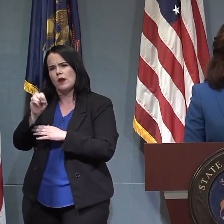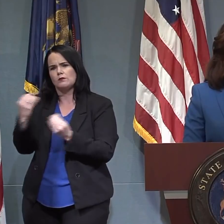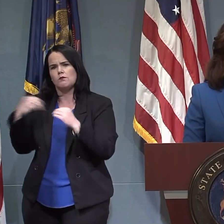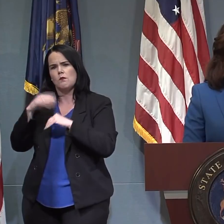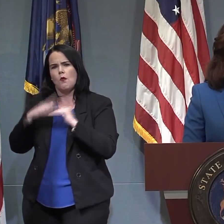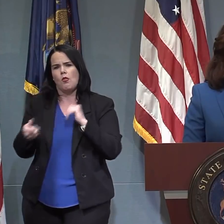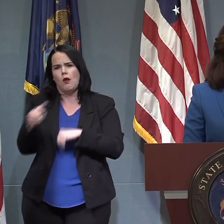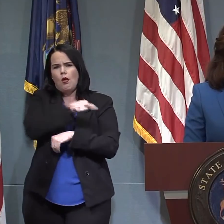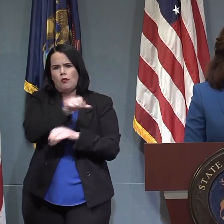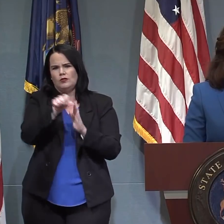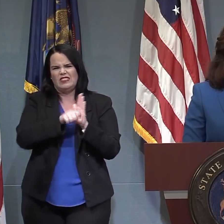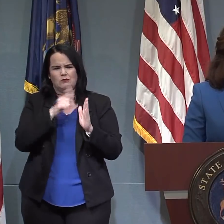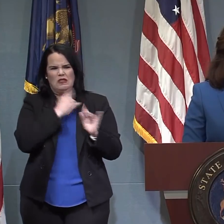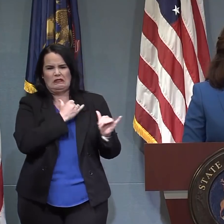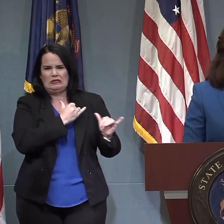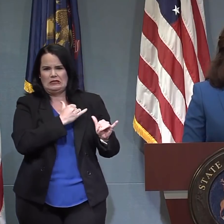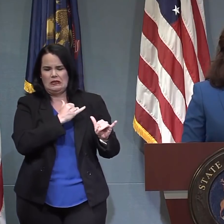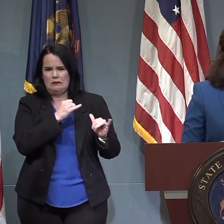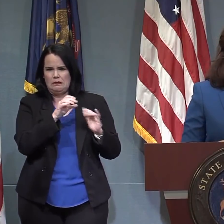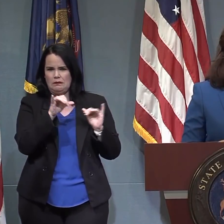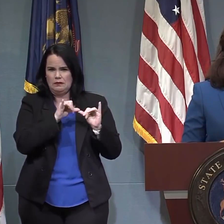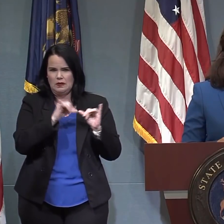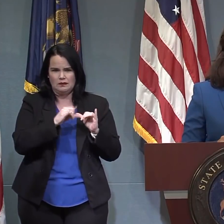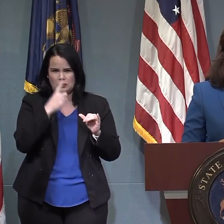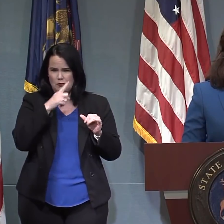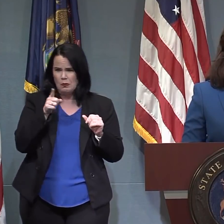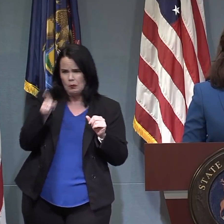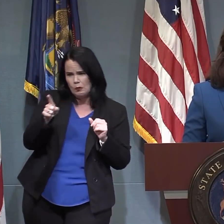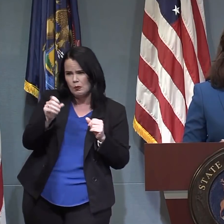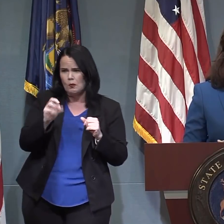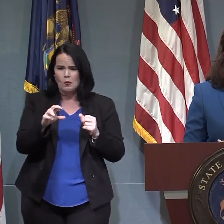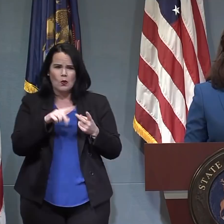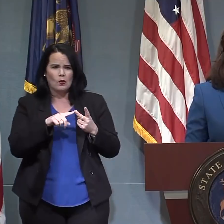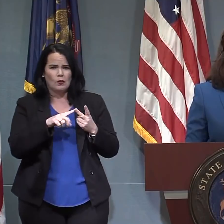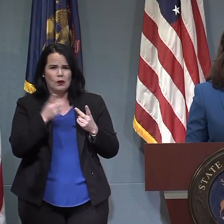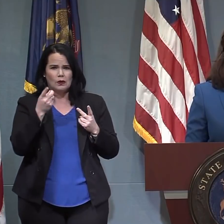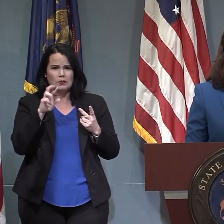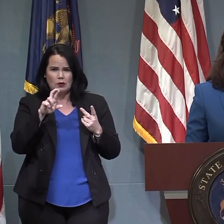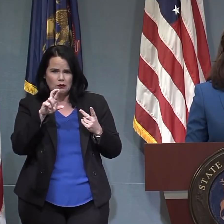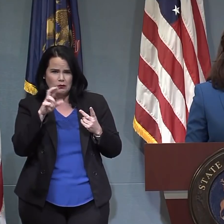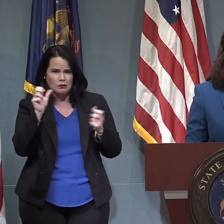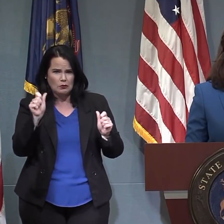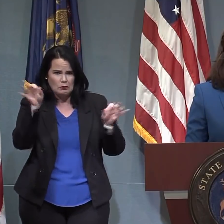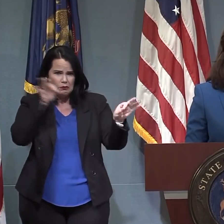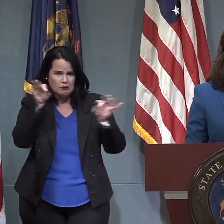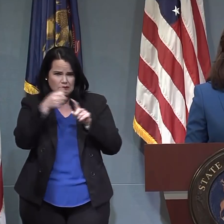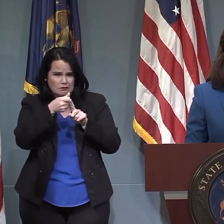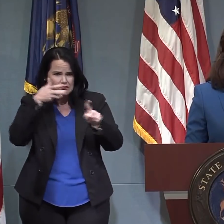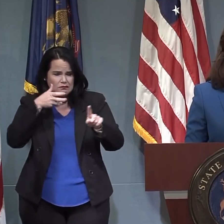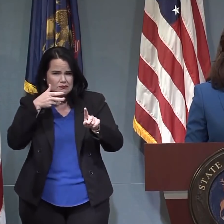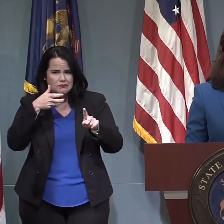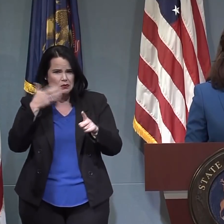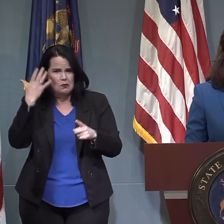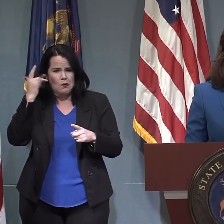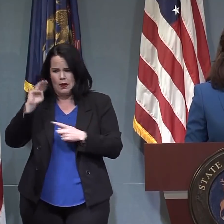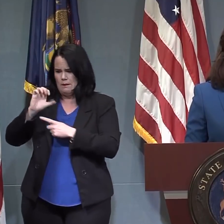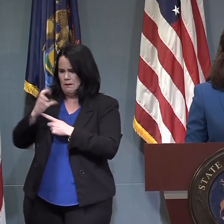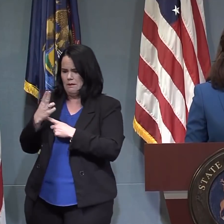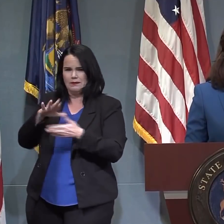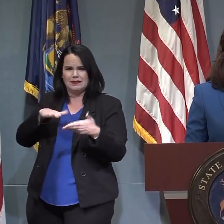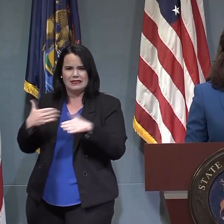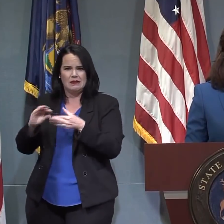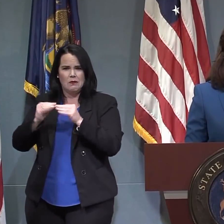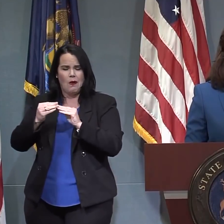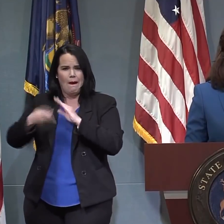comparable states, and I wondered if either you or the doctor could go into some of the factors that relate to Michigan's fatality rate